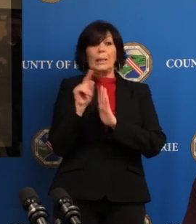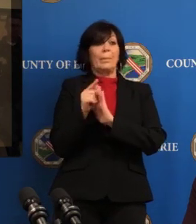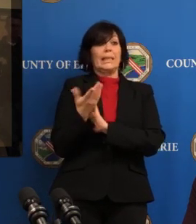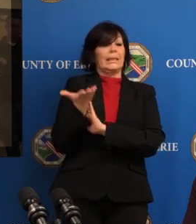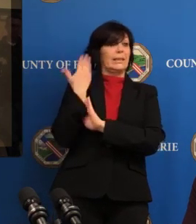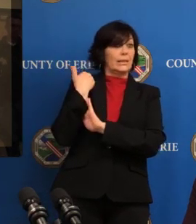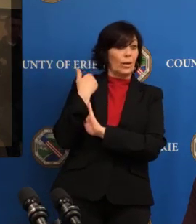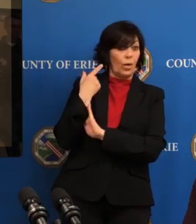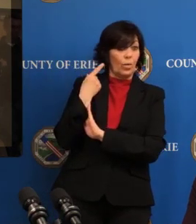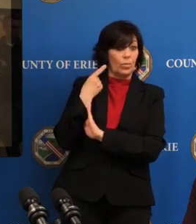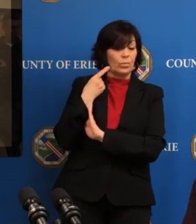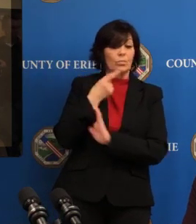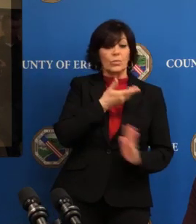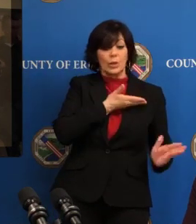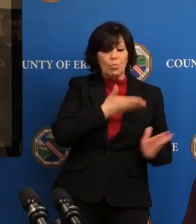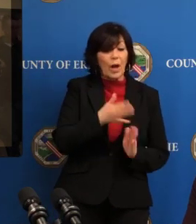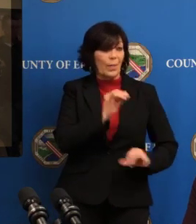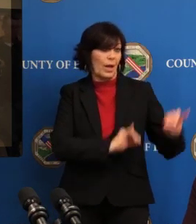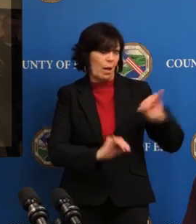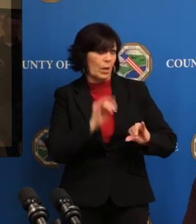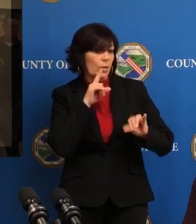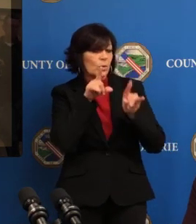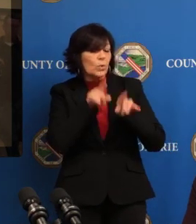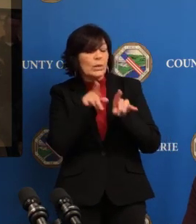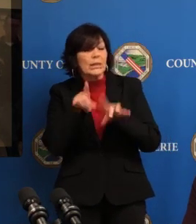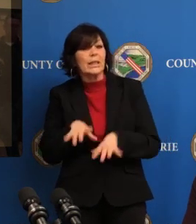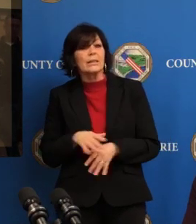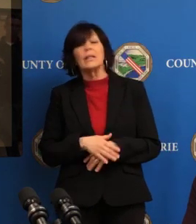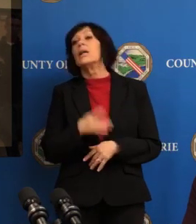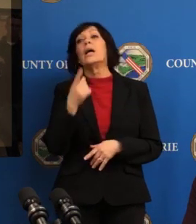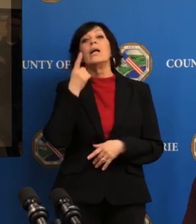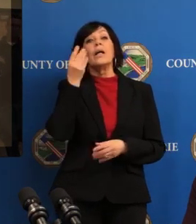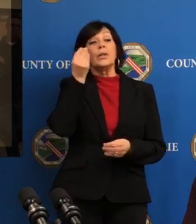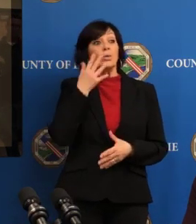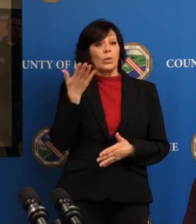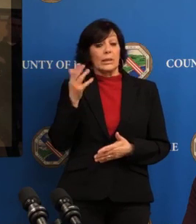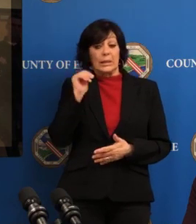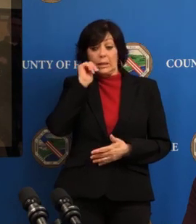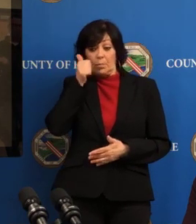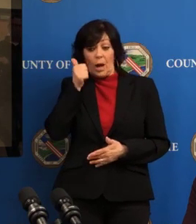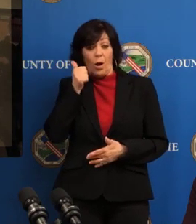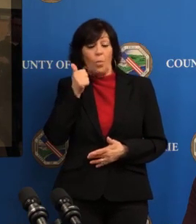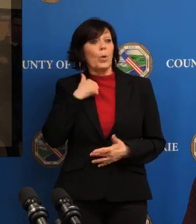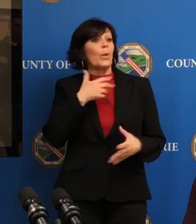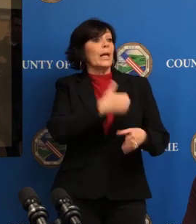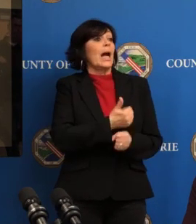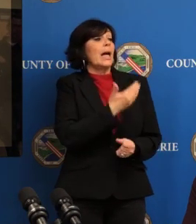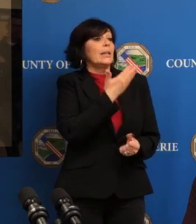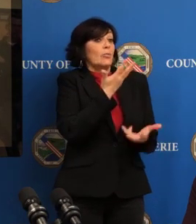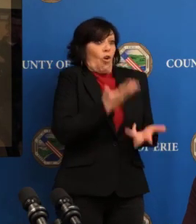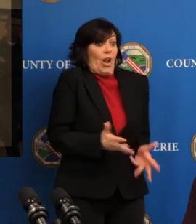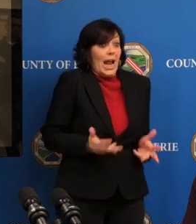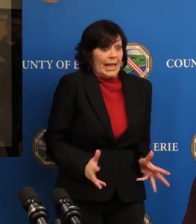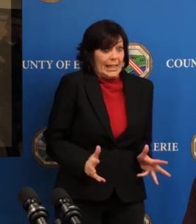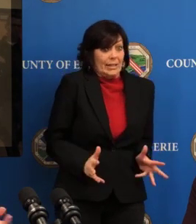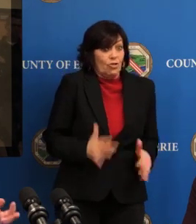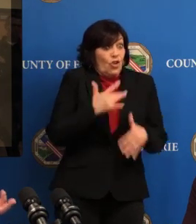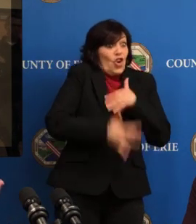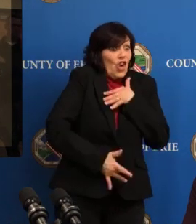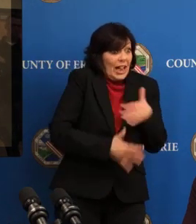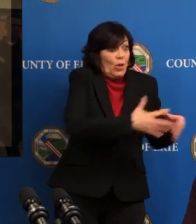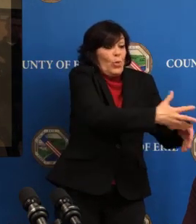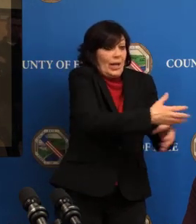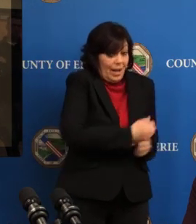we got on TV. So the reagents that we were told were going to come tomorrow have come, or some of them have come premature, or earlier